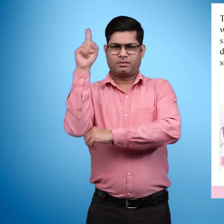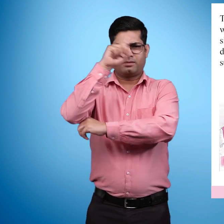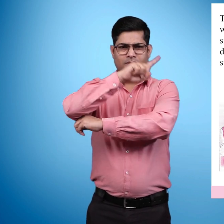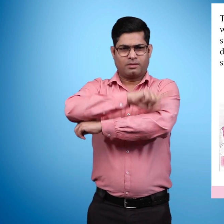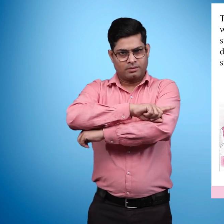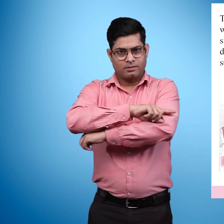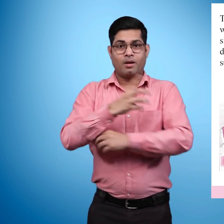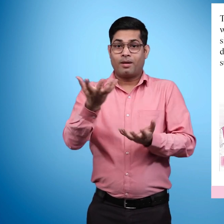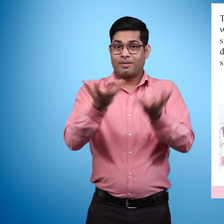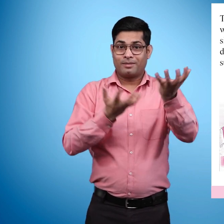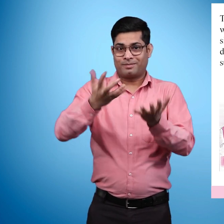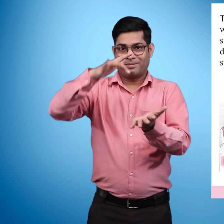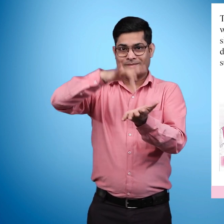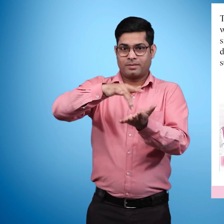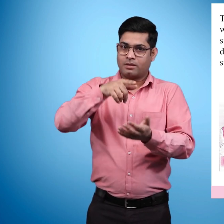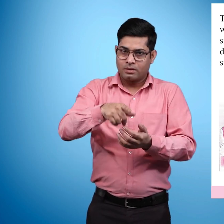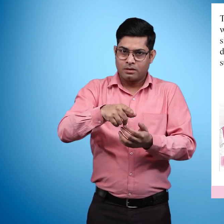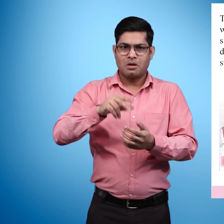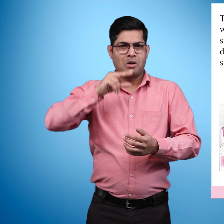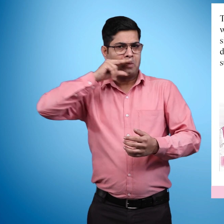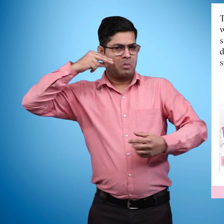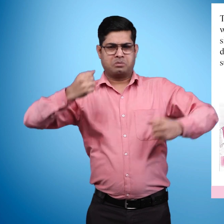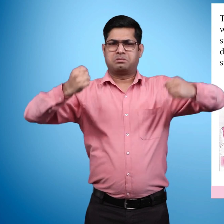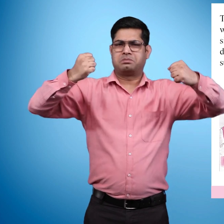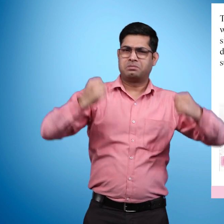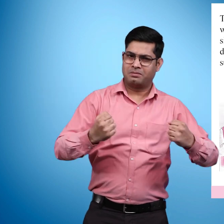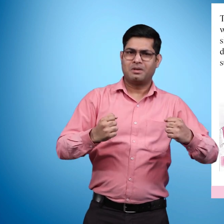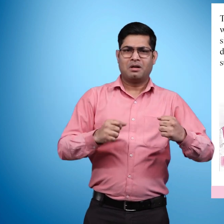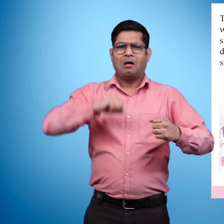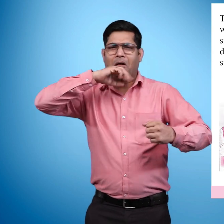One day he was sitting in the marketplace, surrounded by several young men.